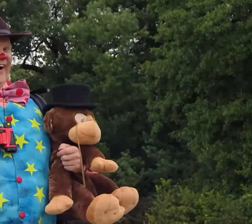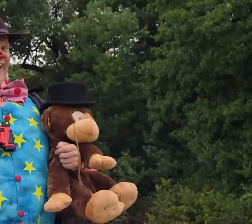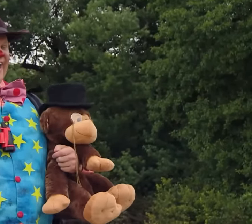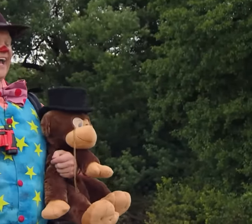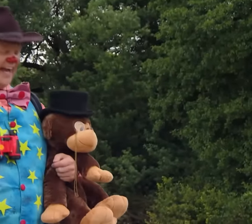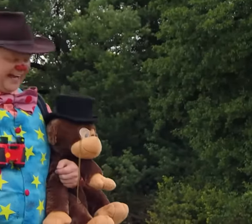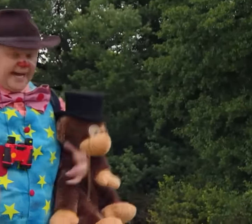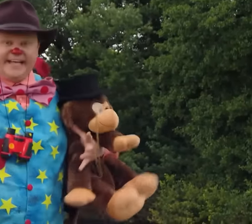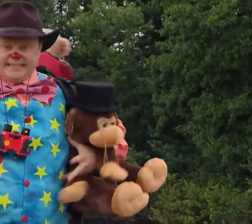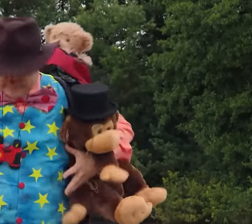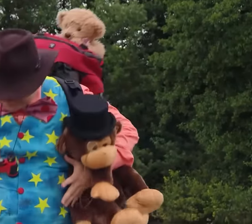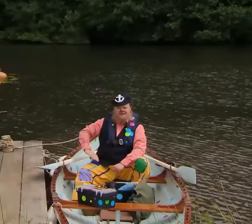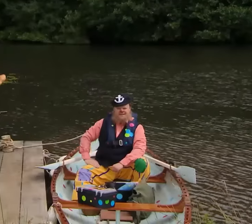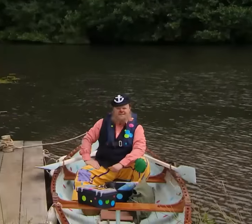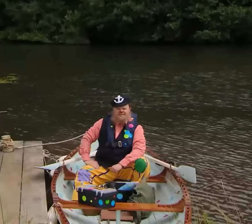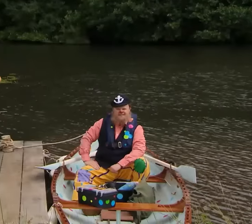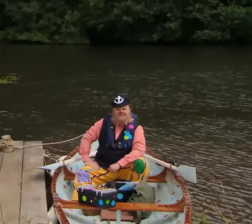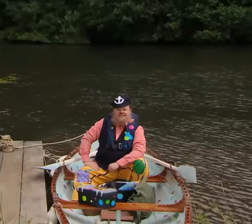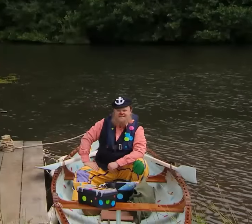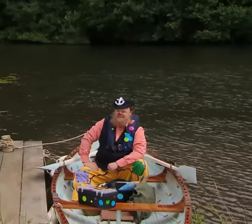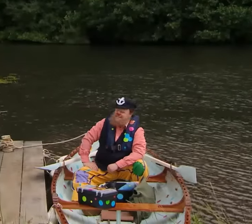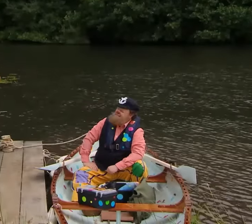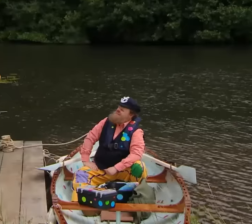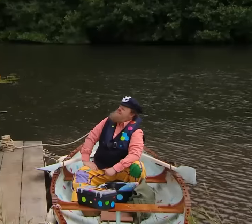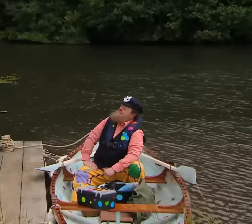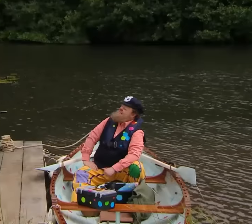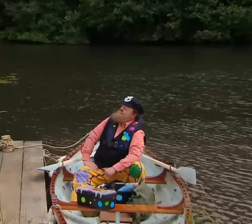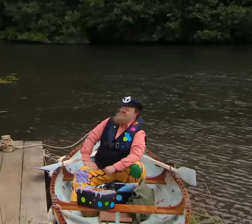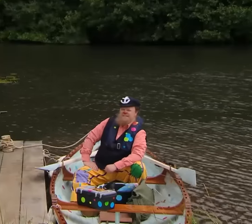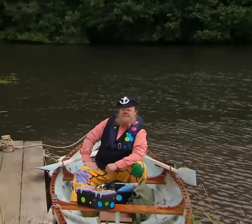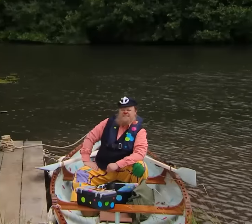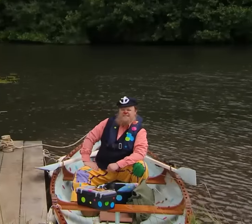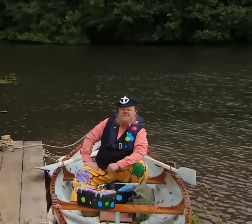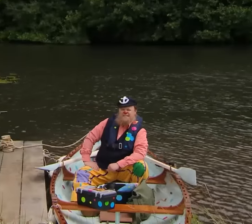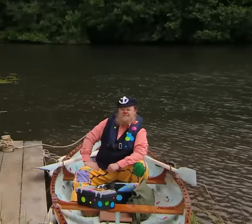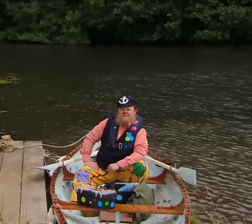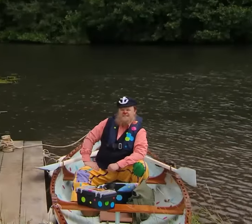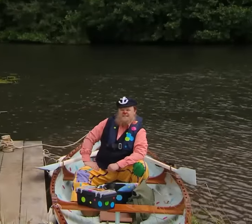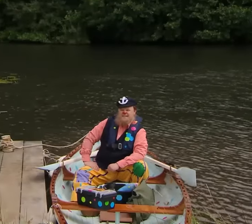Ahoy! Are you hungry after your big adventure, Mr. Tumble?